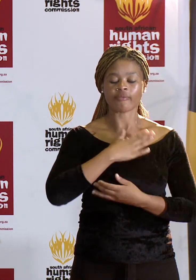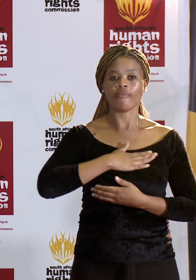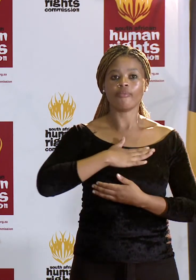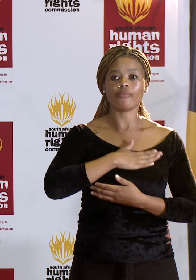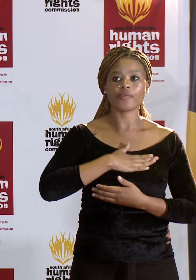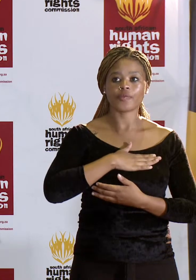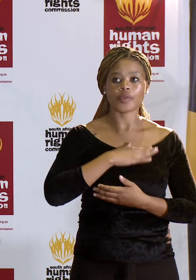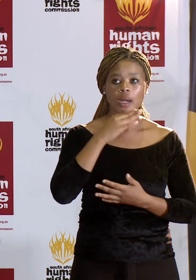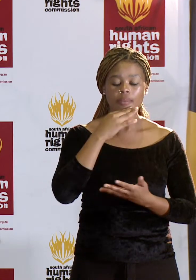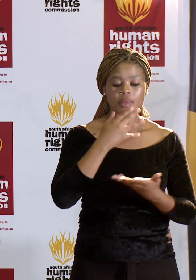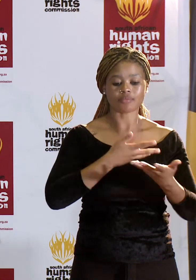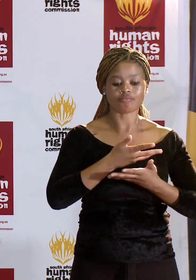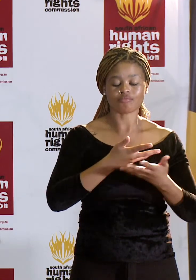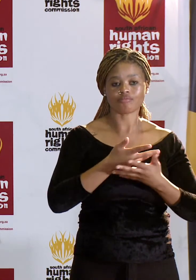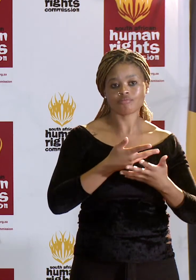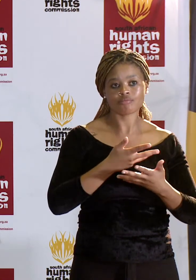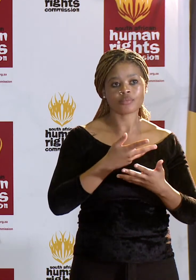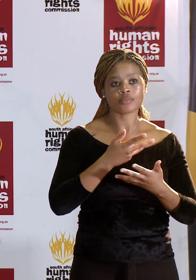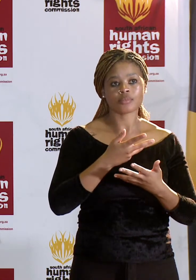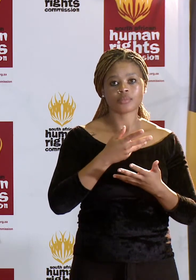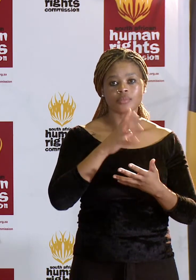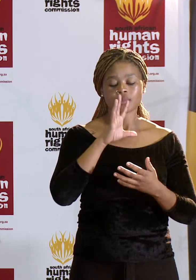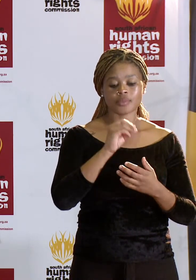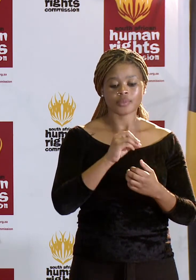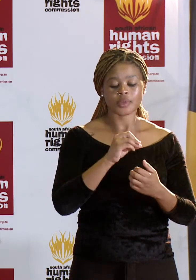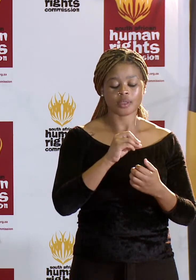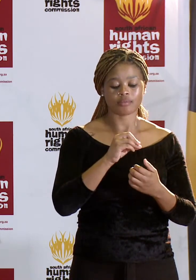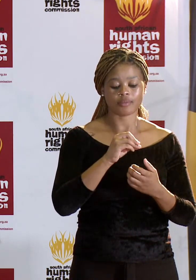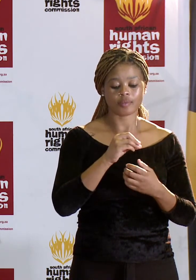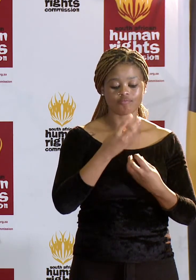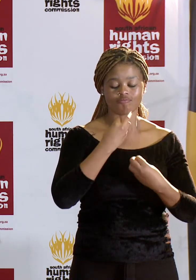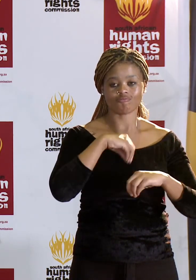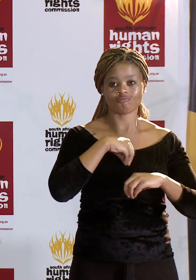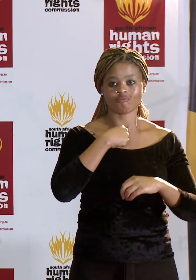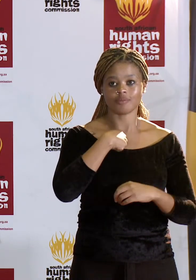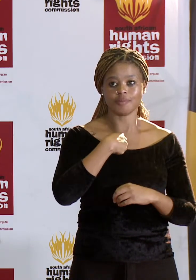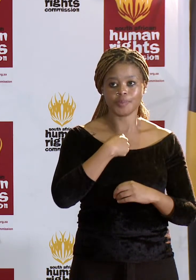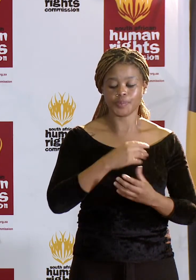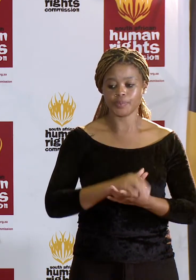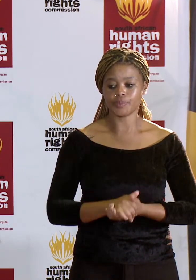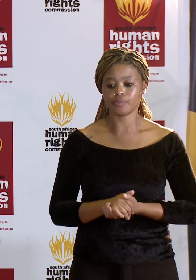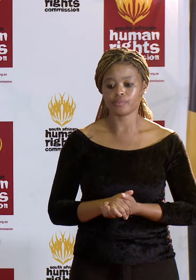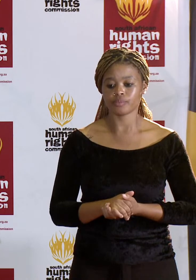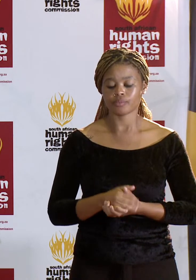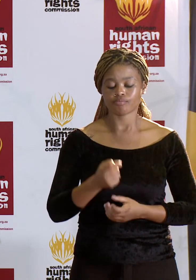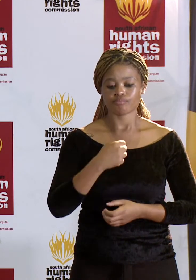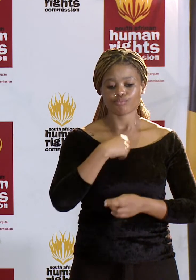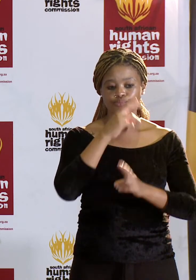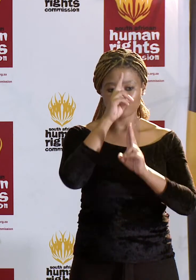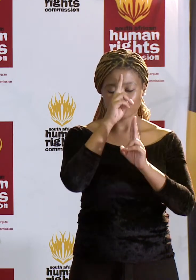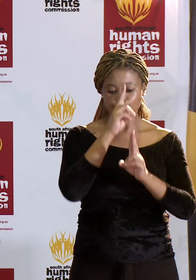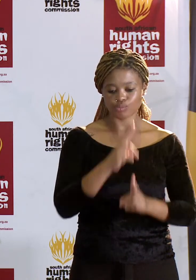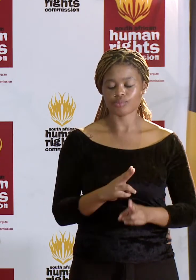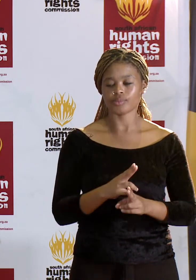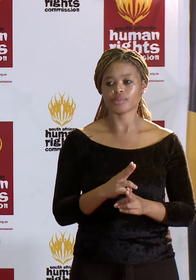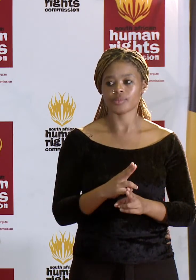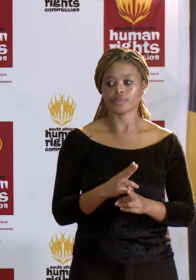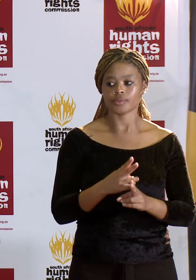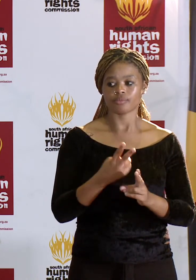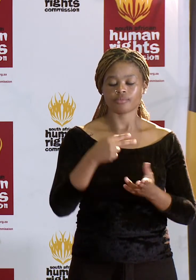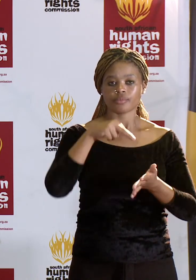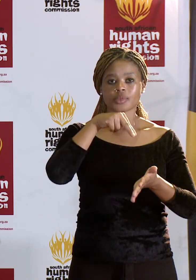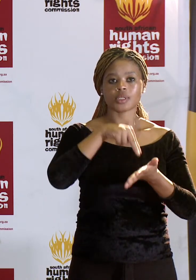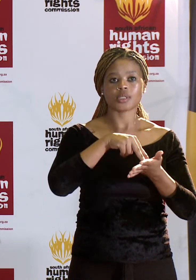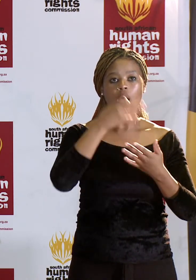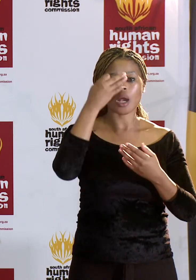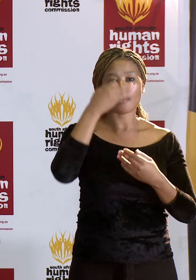being at varsity has just revisited me. And I'm deeply honored to be standing